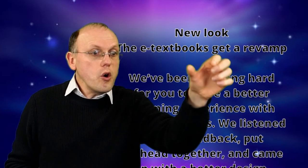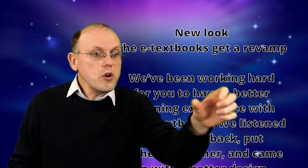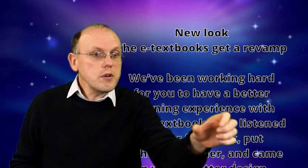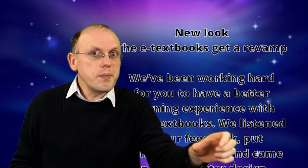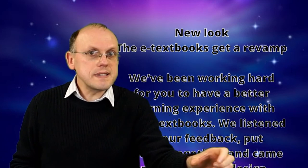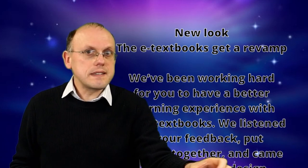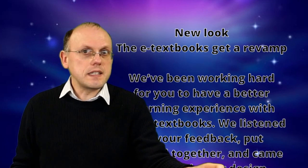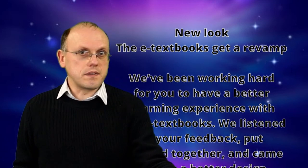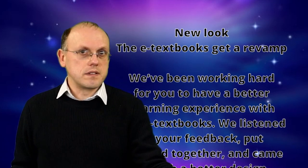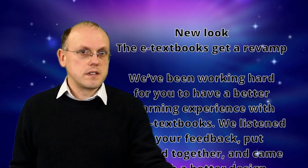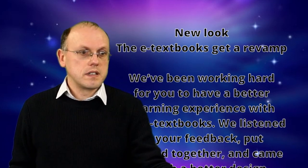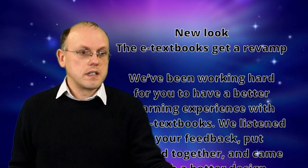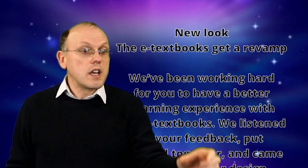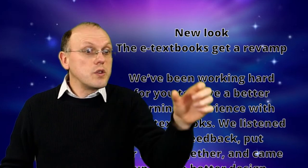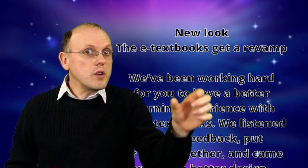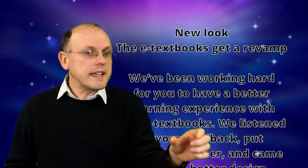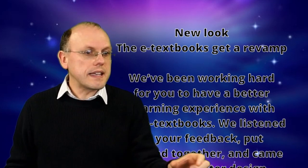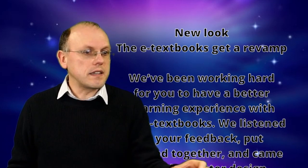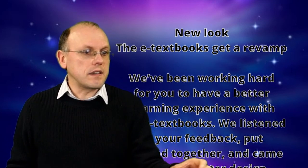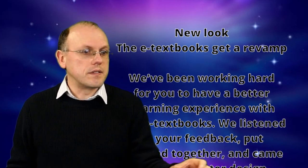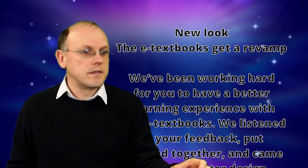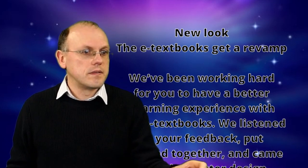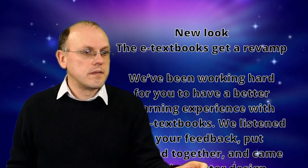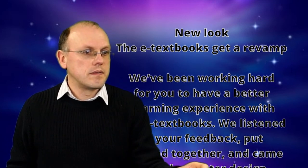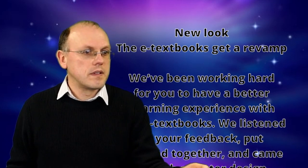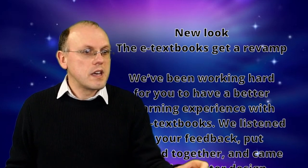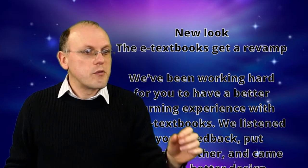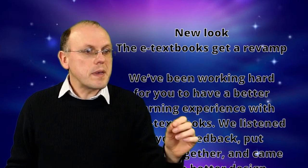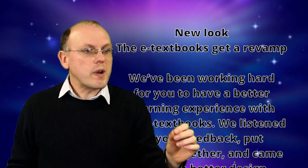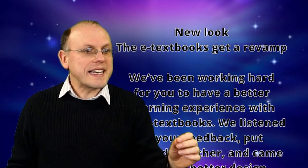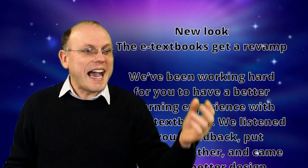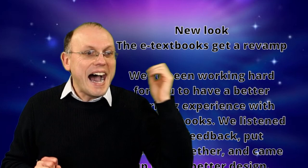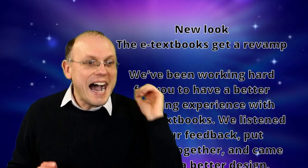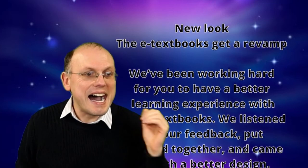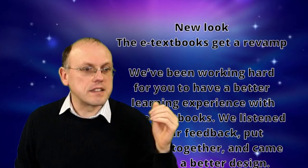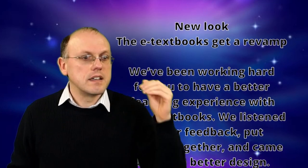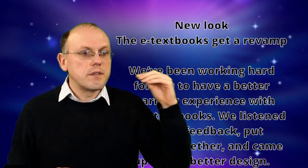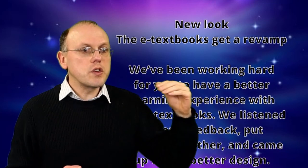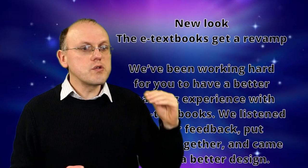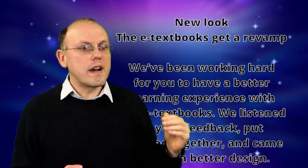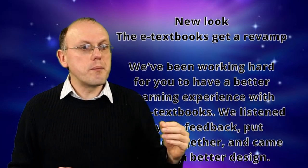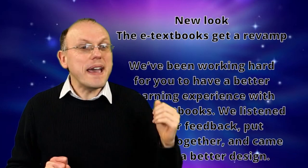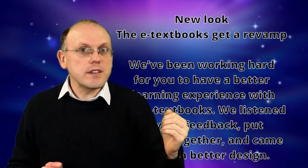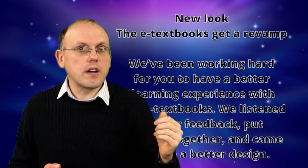all positive, no negative. We've been working hard for you to have a better